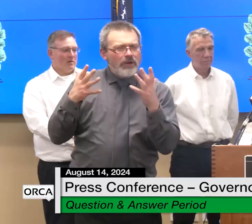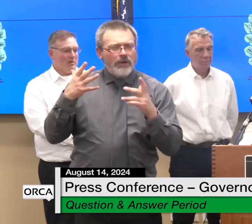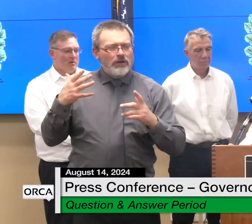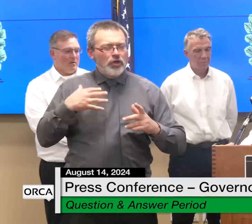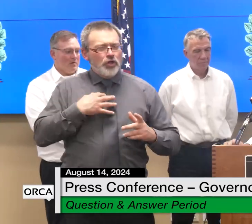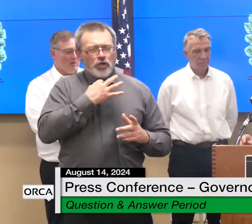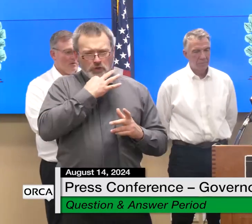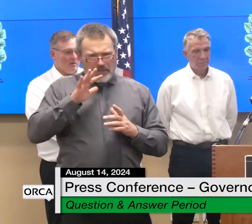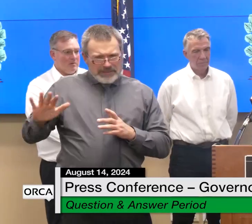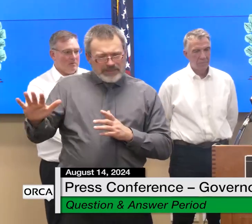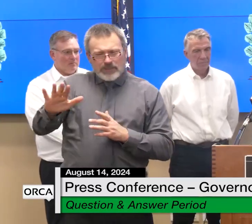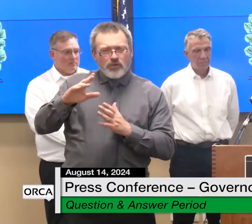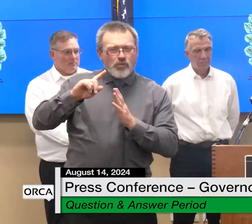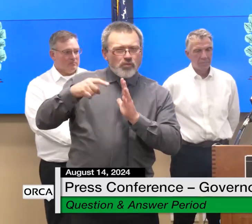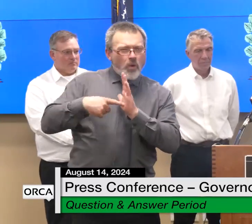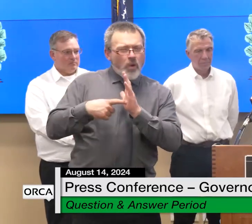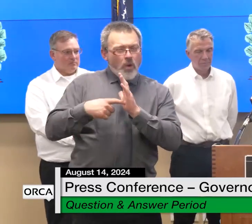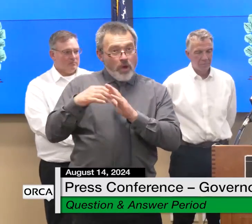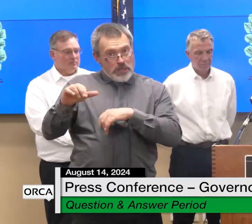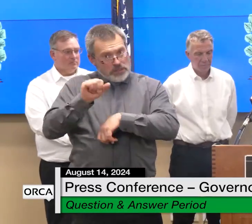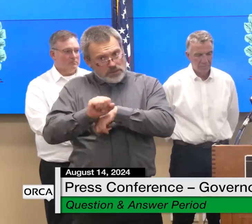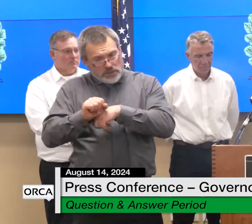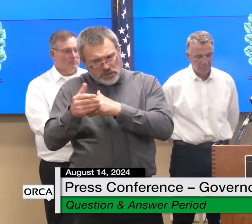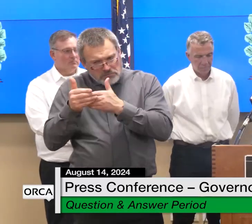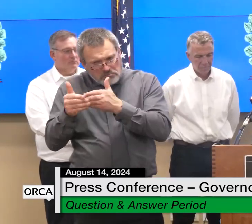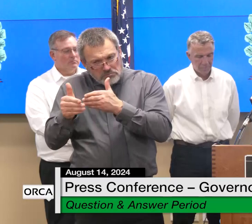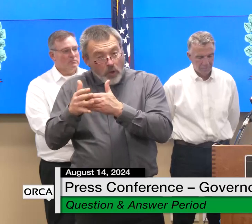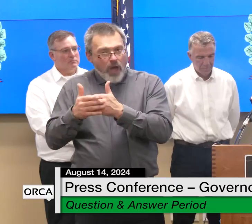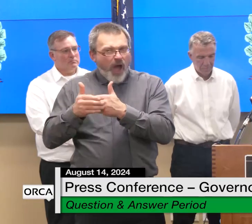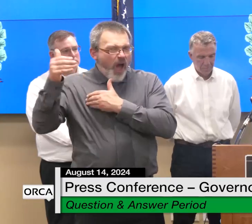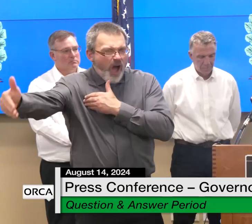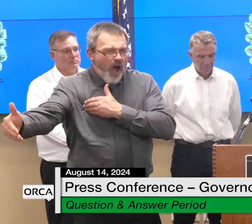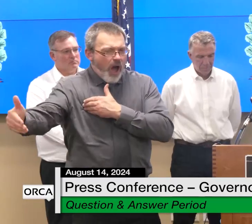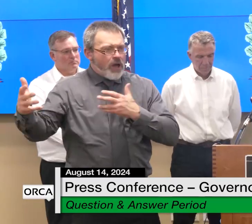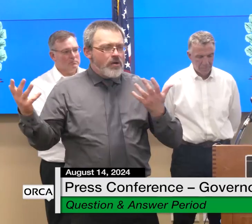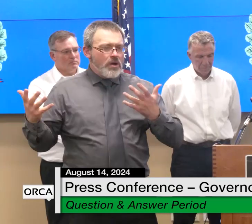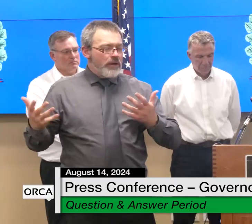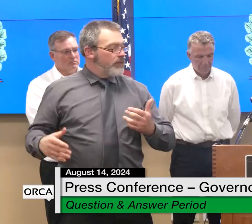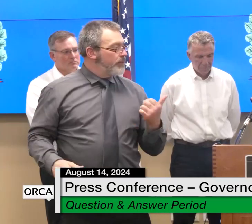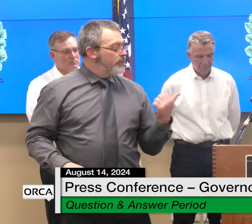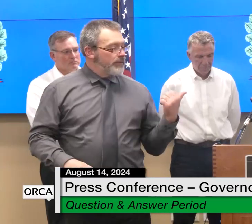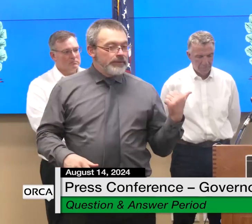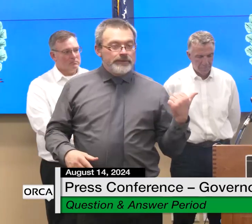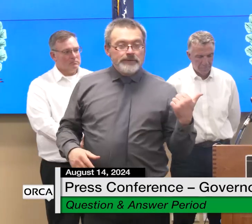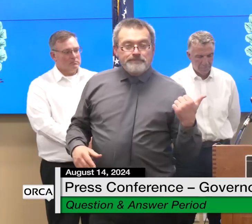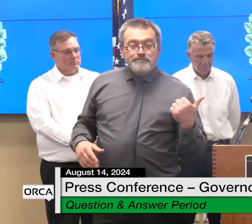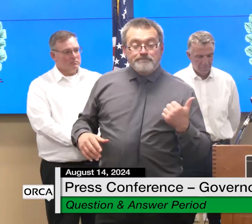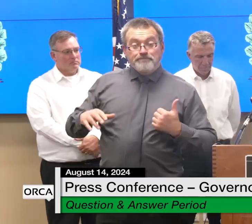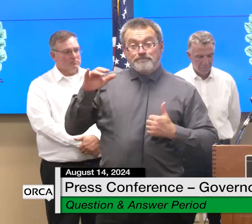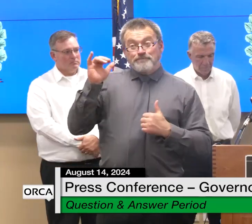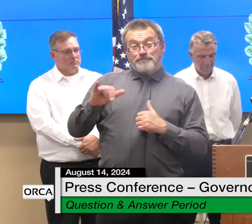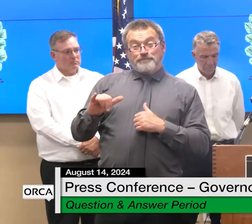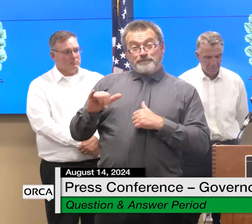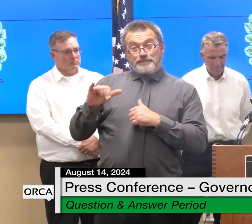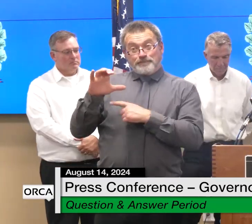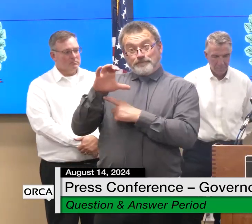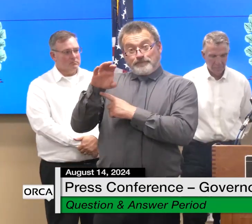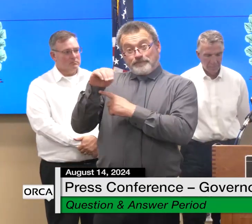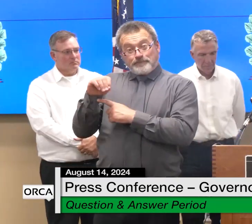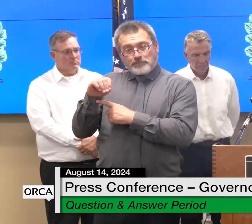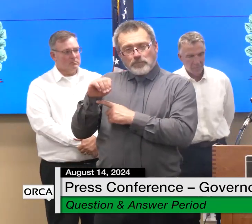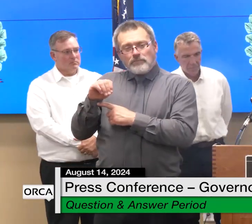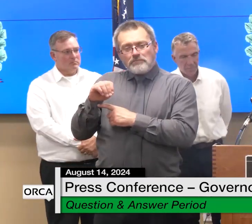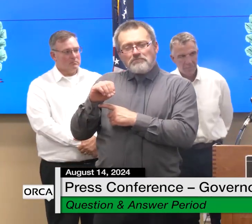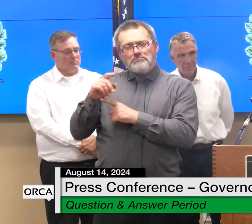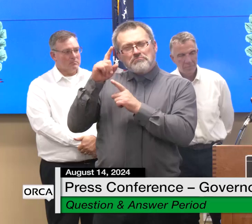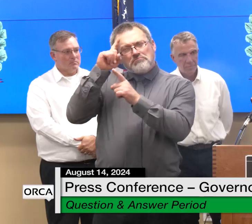how long. Thank you. Yes. So the Bridge Case Manager Program, for comparison, we stood up a similar program